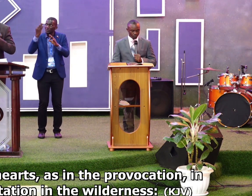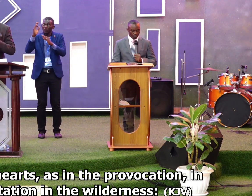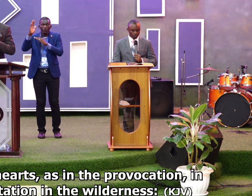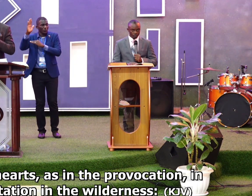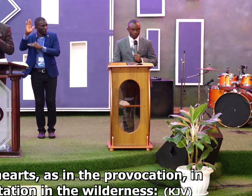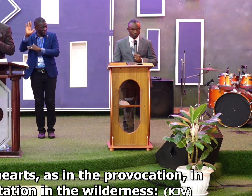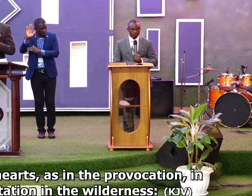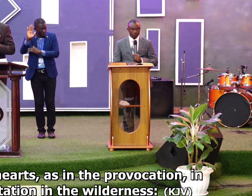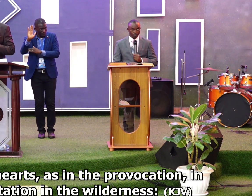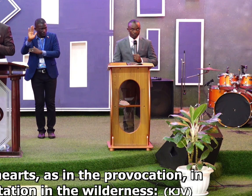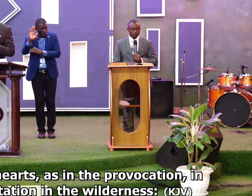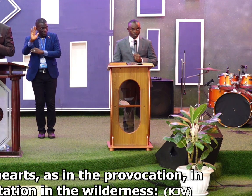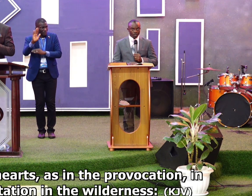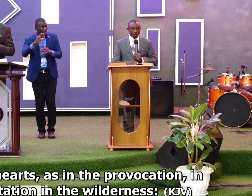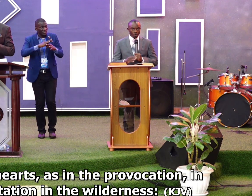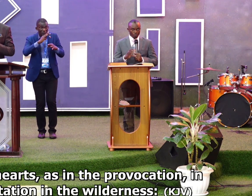the Spirit and